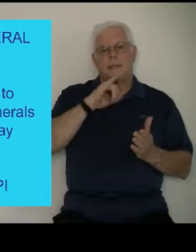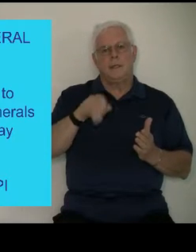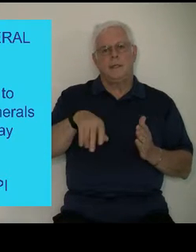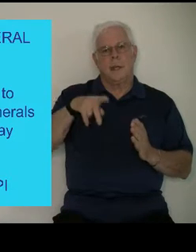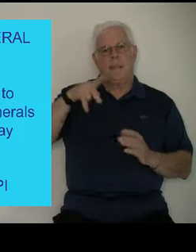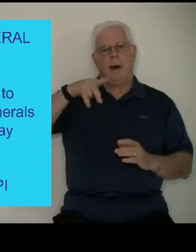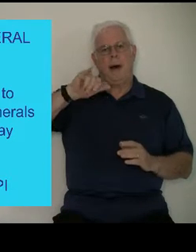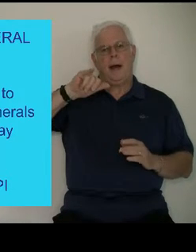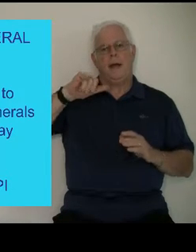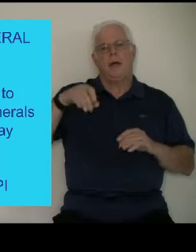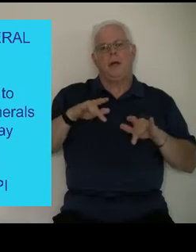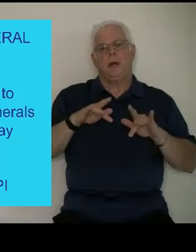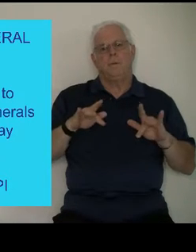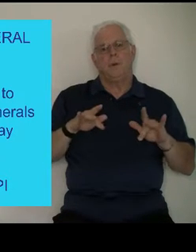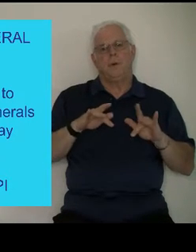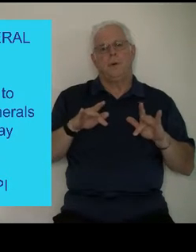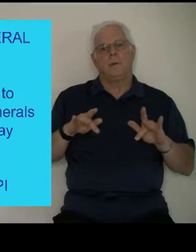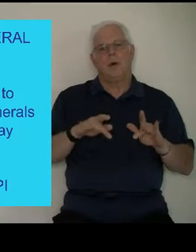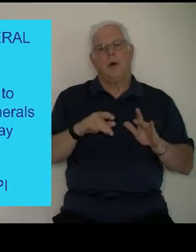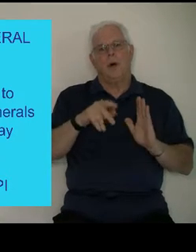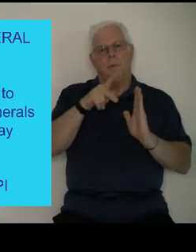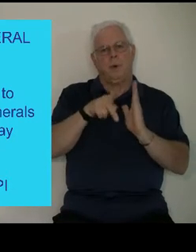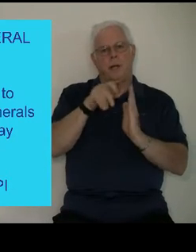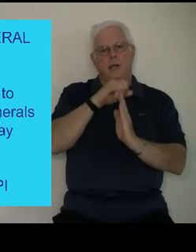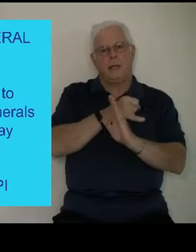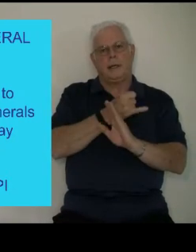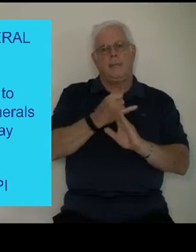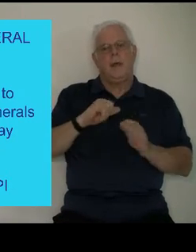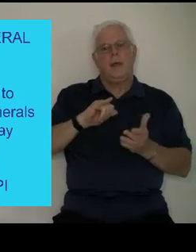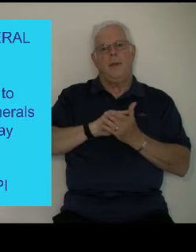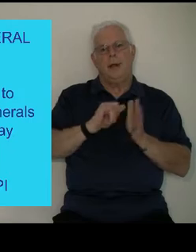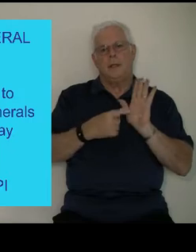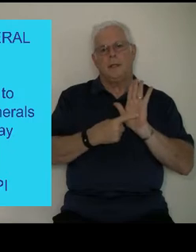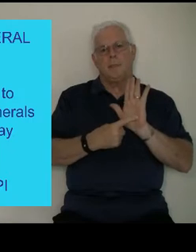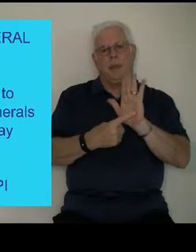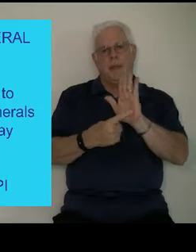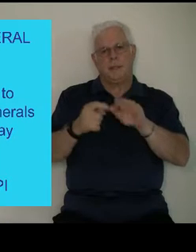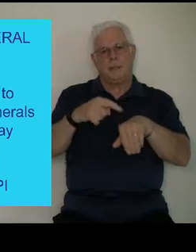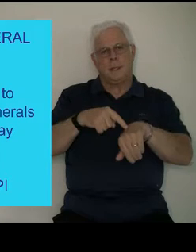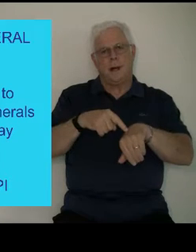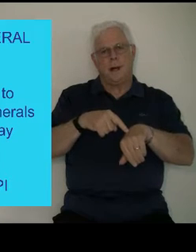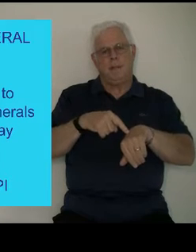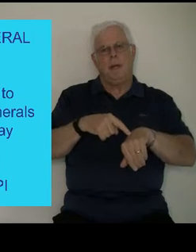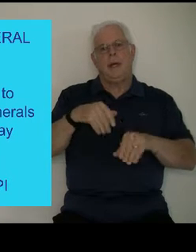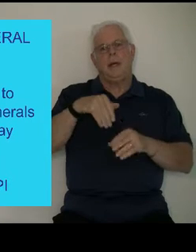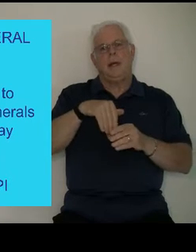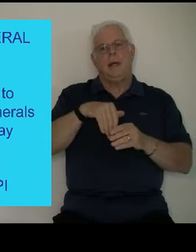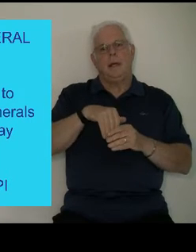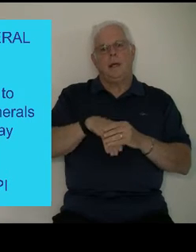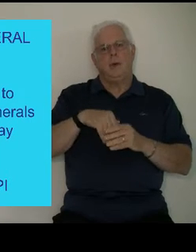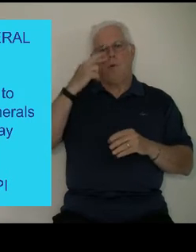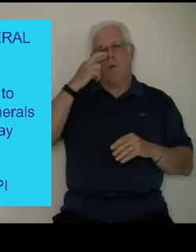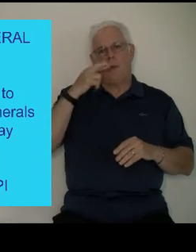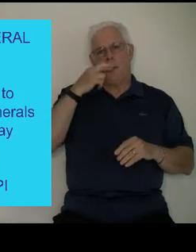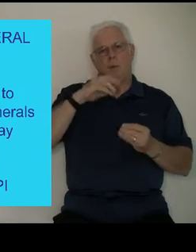This is a Pi computer project that displays the time in Roman